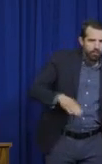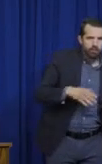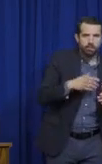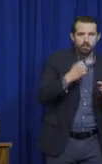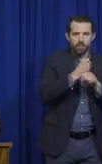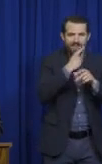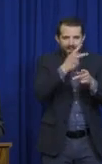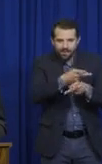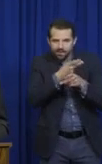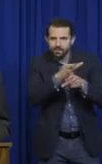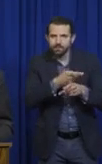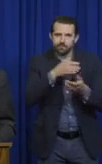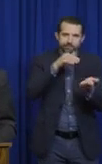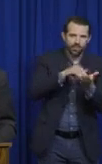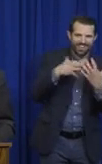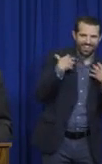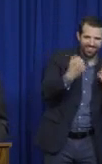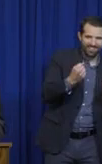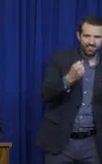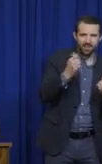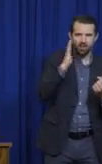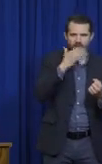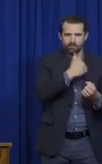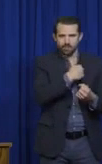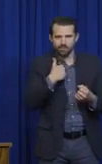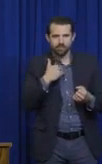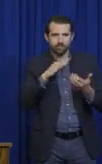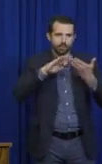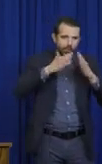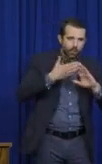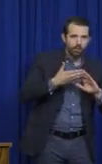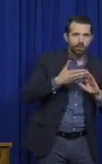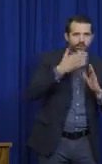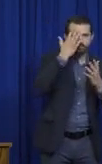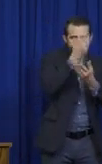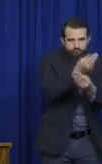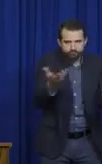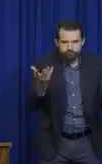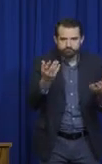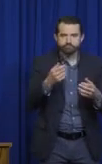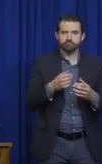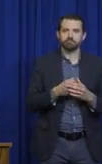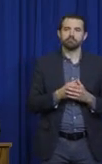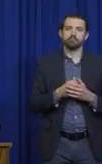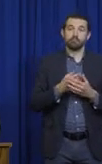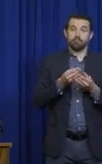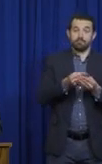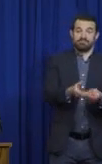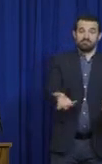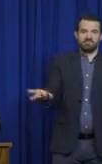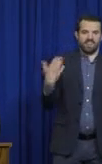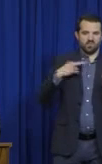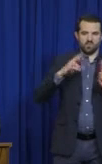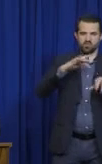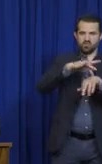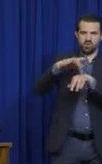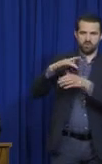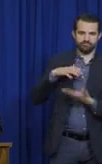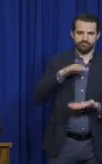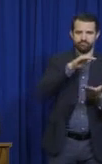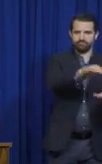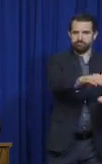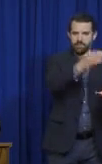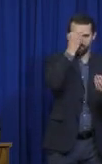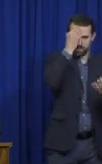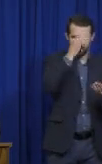of their communities, and provide materials for those members of the communities to make sure they've got everything that they need,